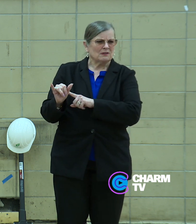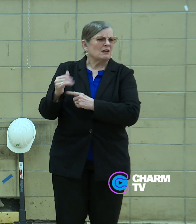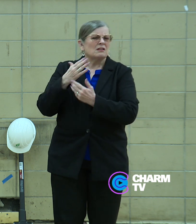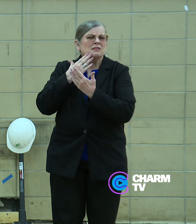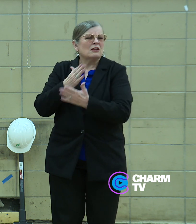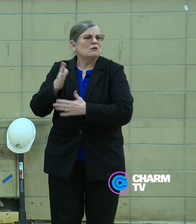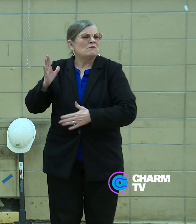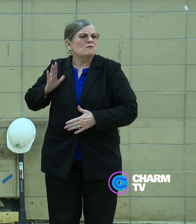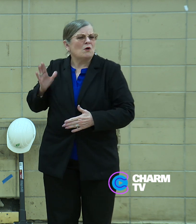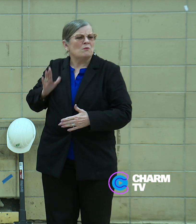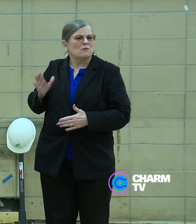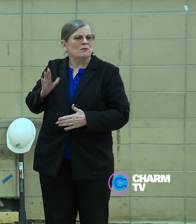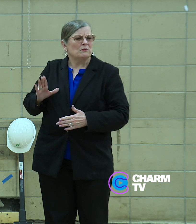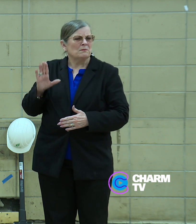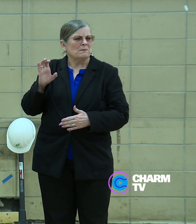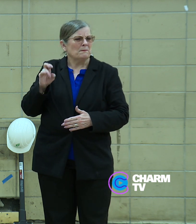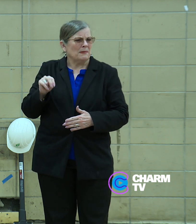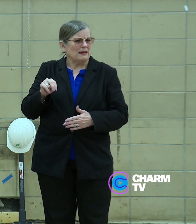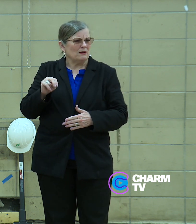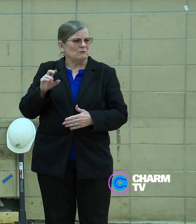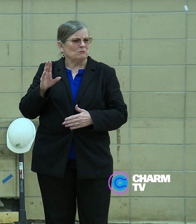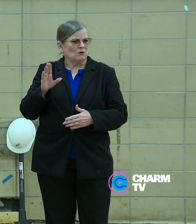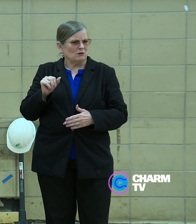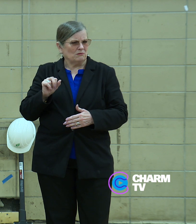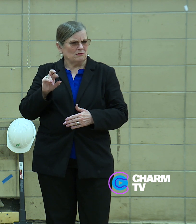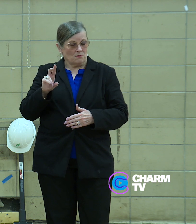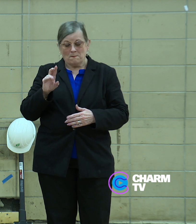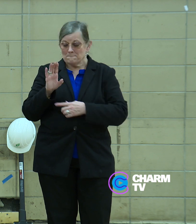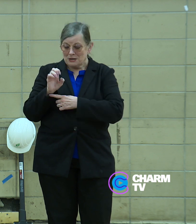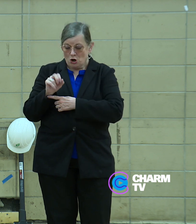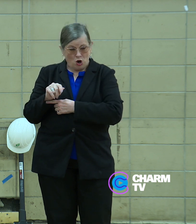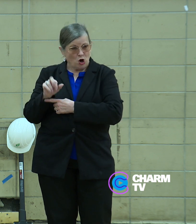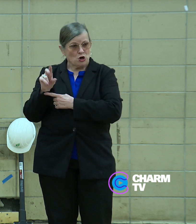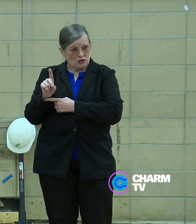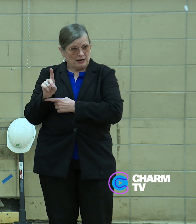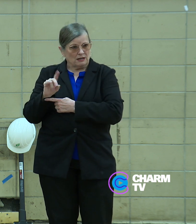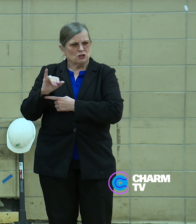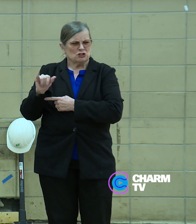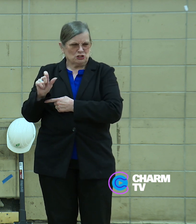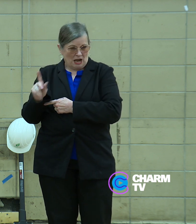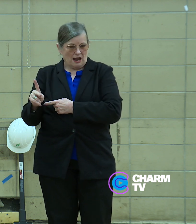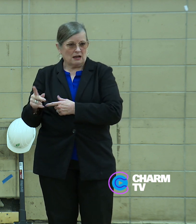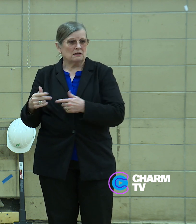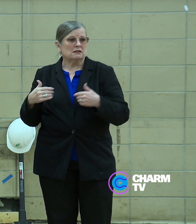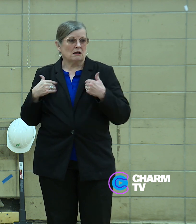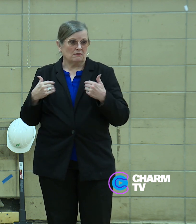Mayor Bernard C. Jack Young for signing off on the initial